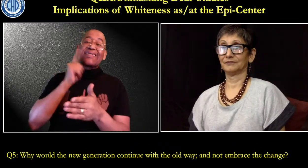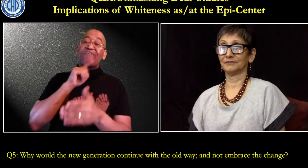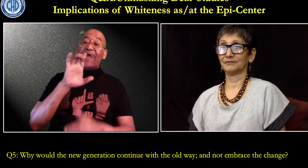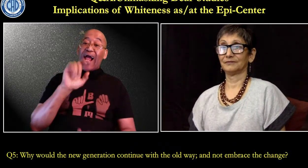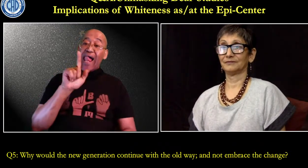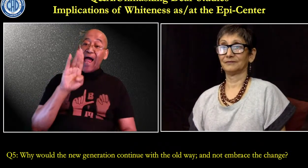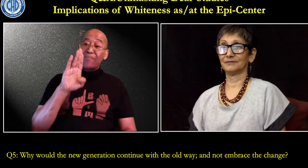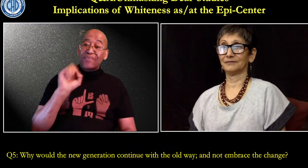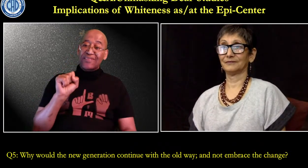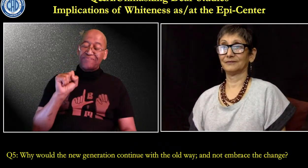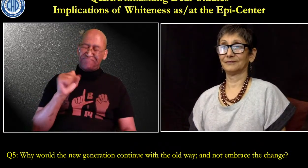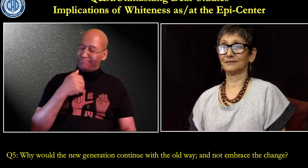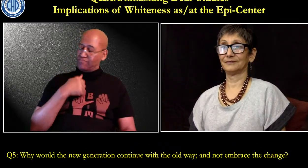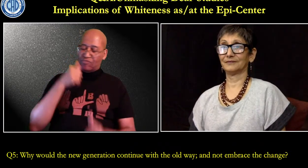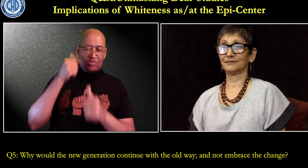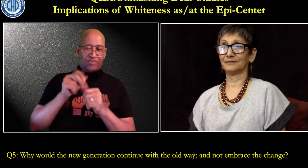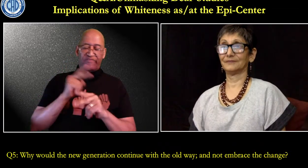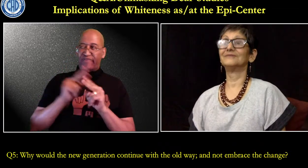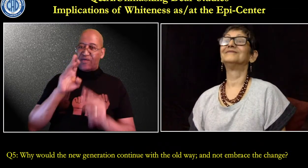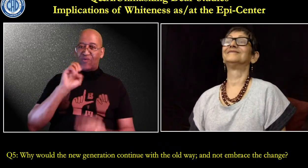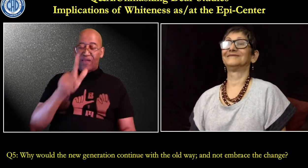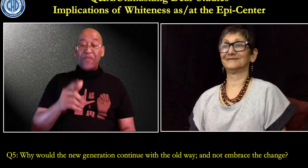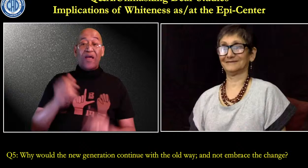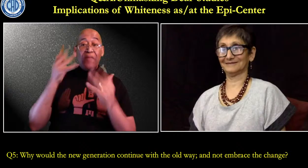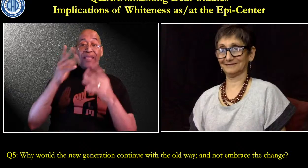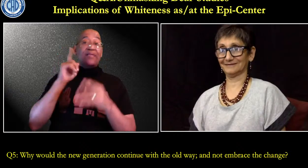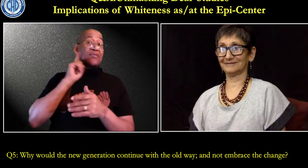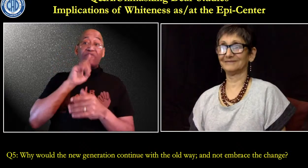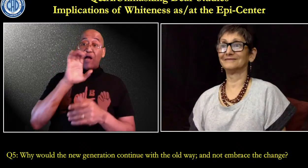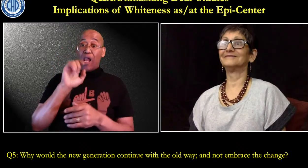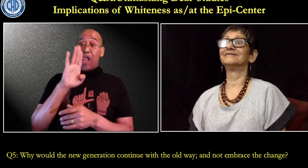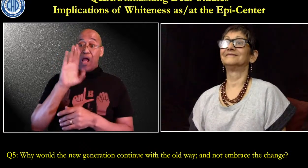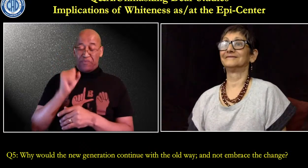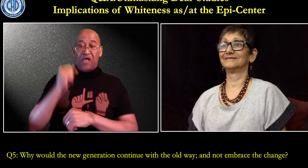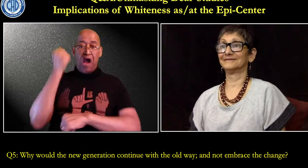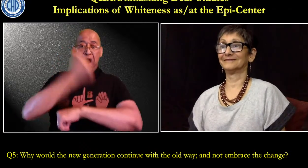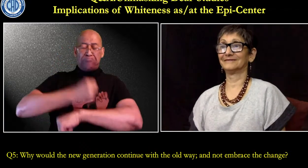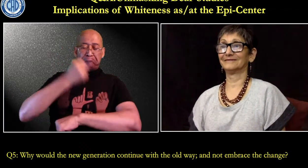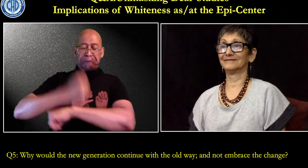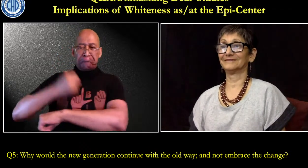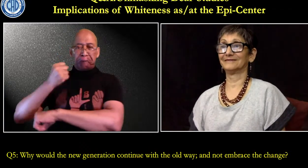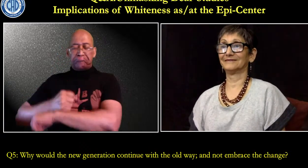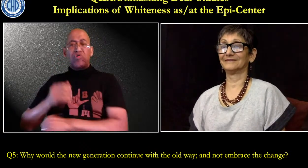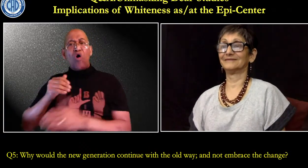wrong. Let me give you an example. When it comes to deaf clubs,